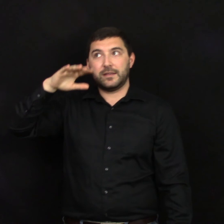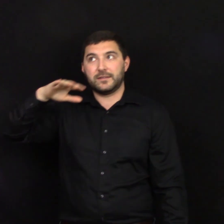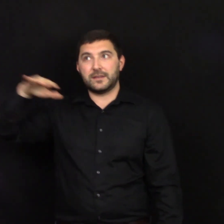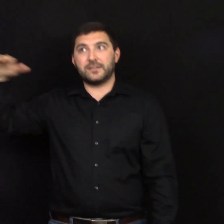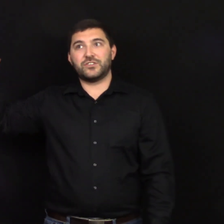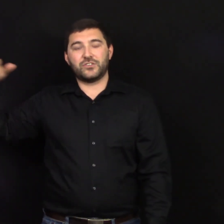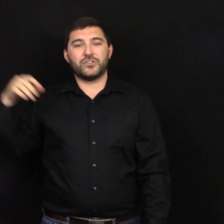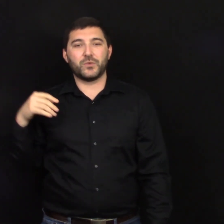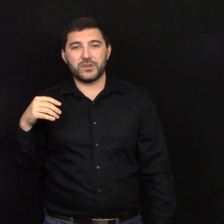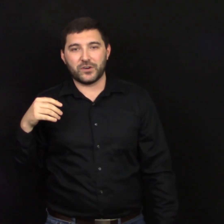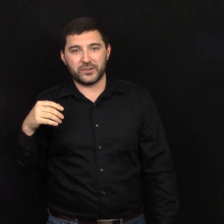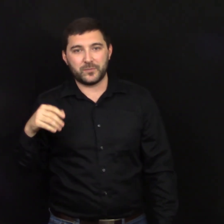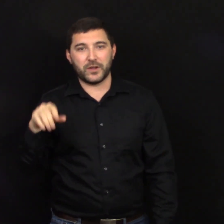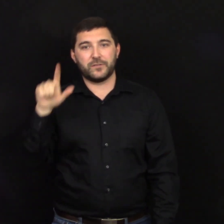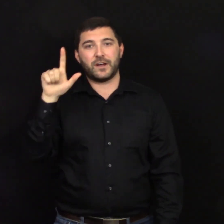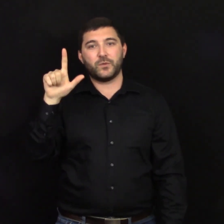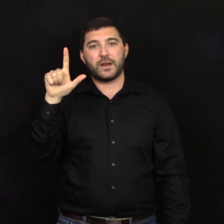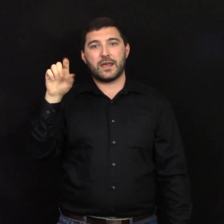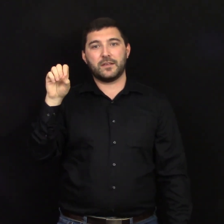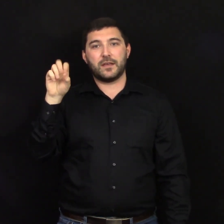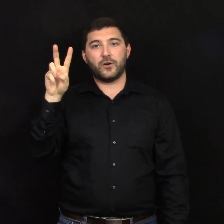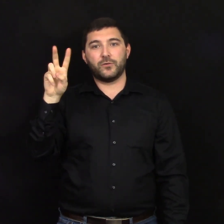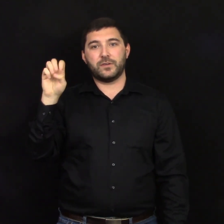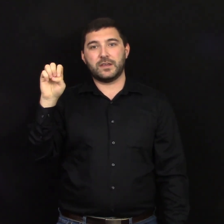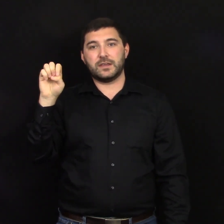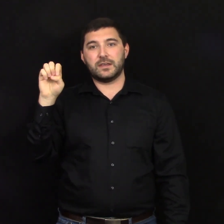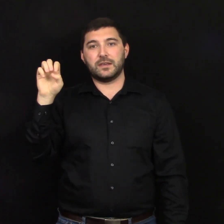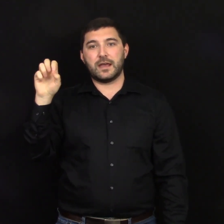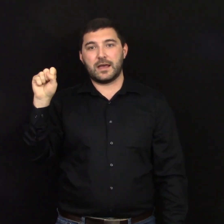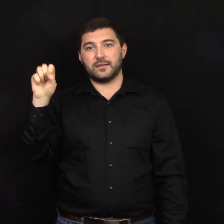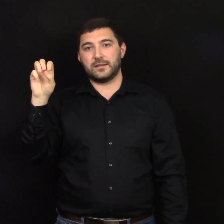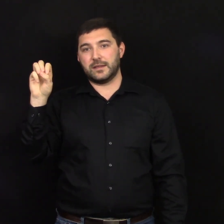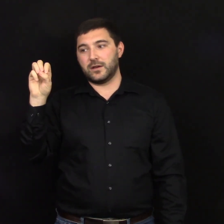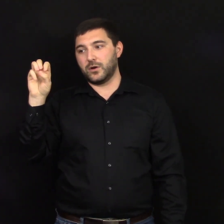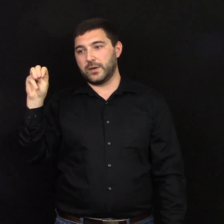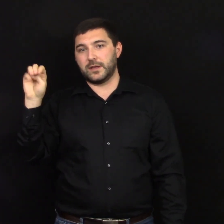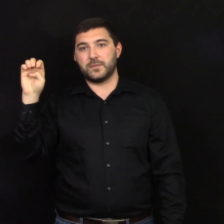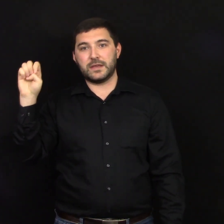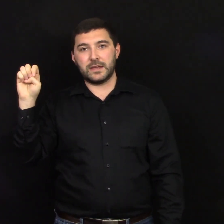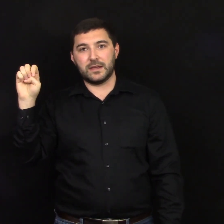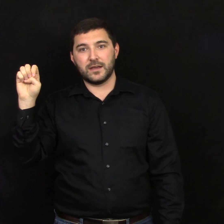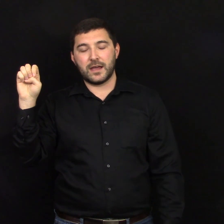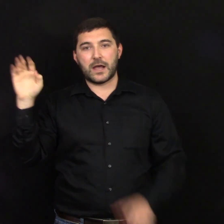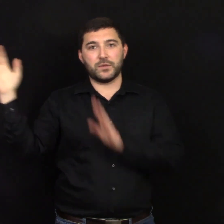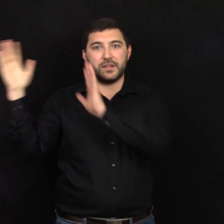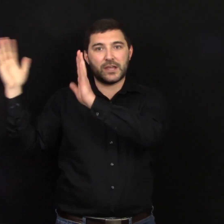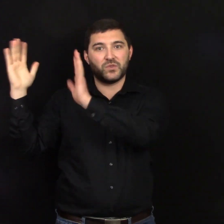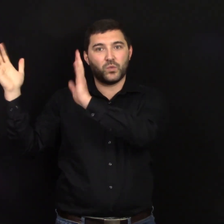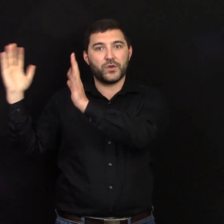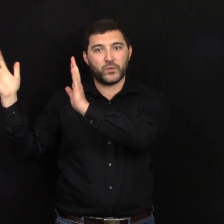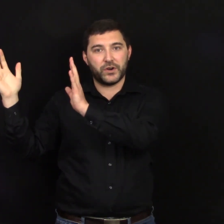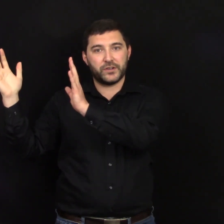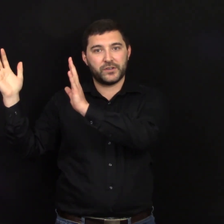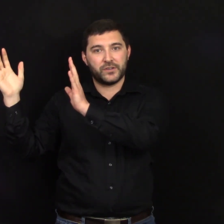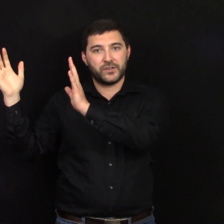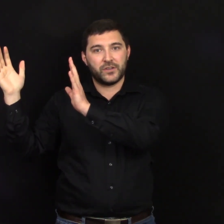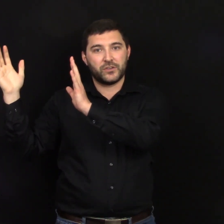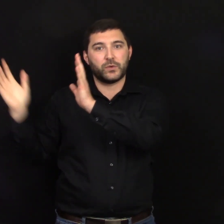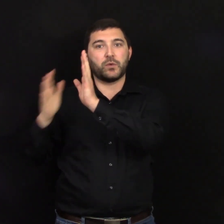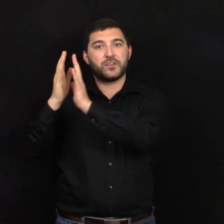in addition to the one you've already spelled. If I went L-O-V-E, S-O-M-E, I would think that was one word. So we want to split